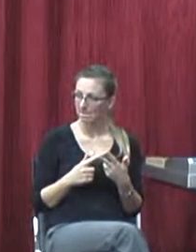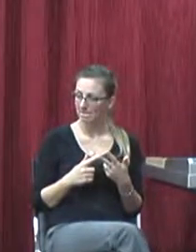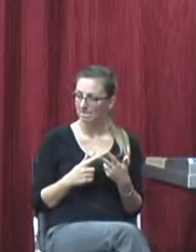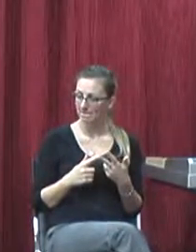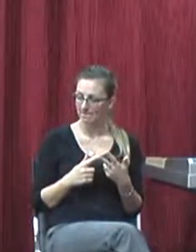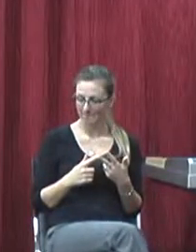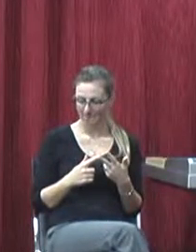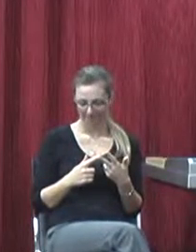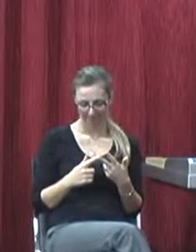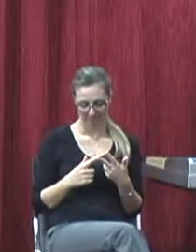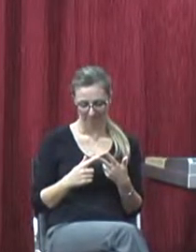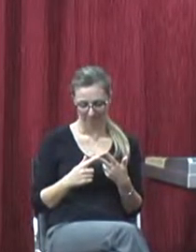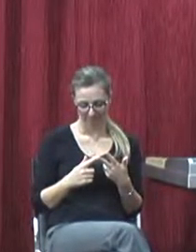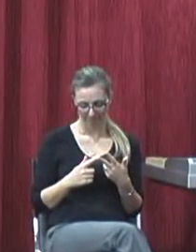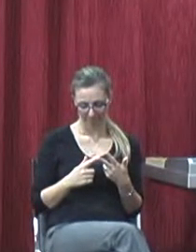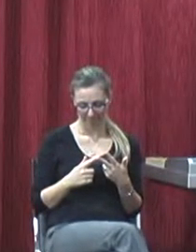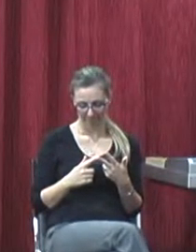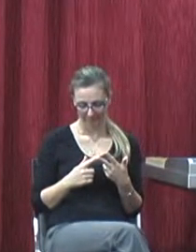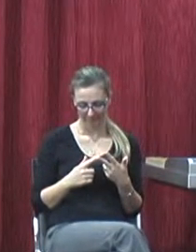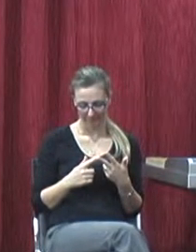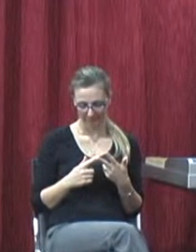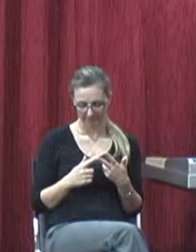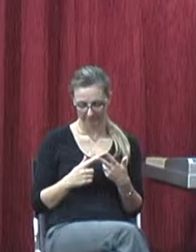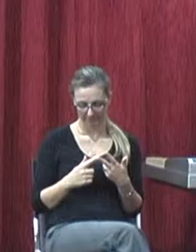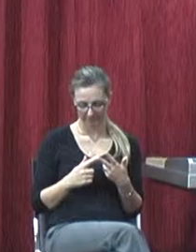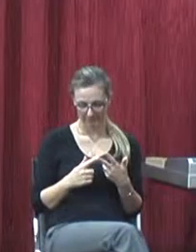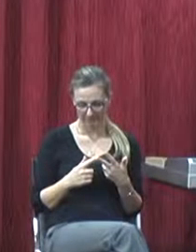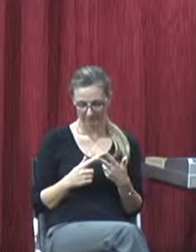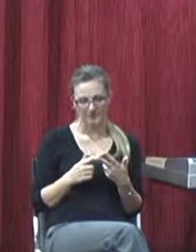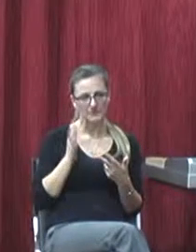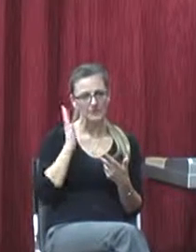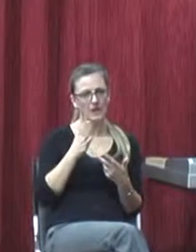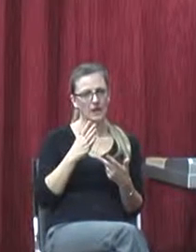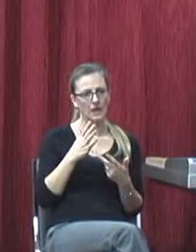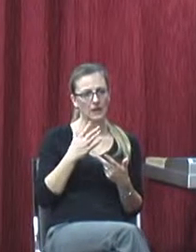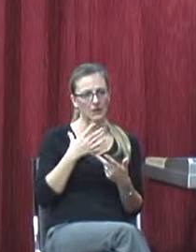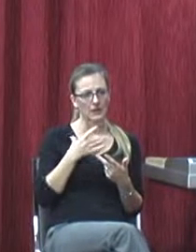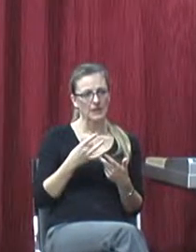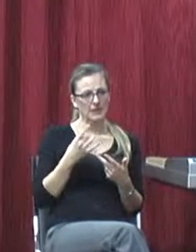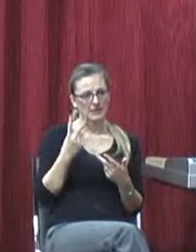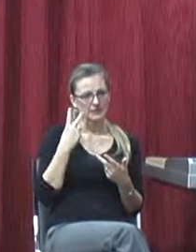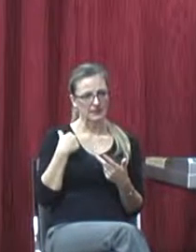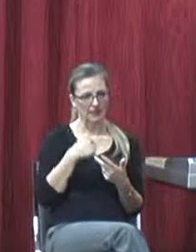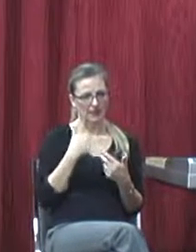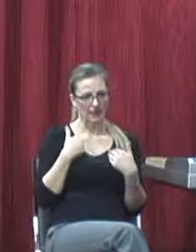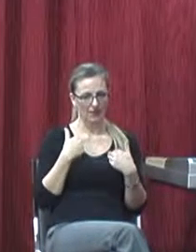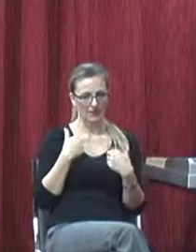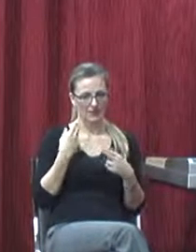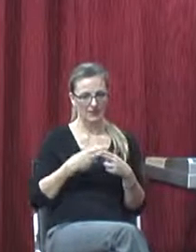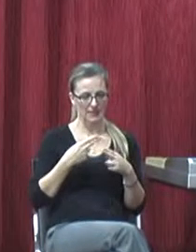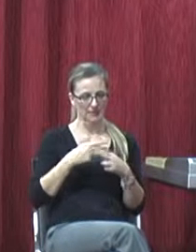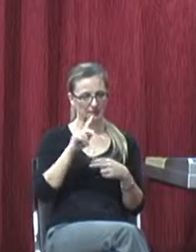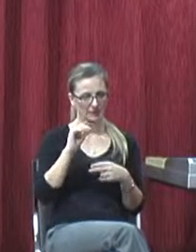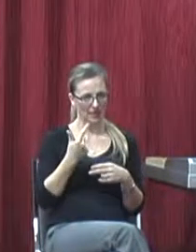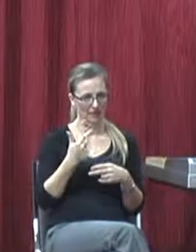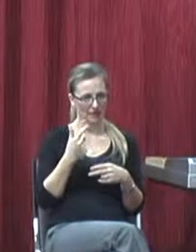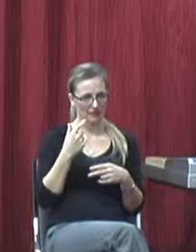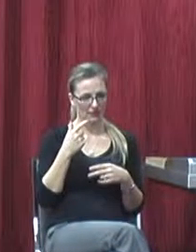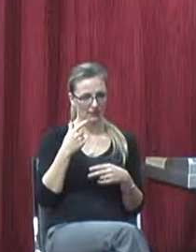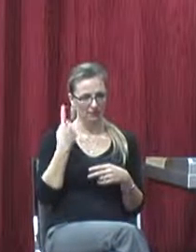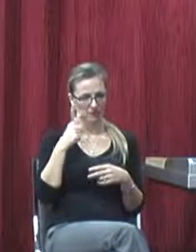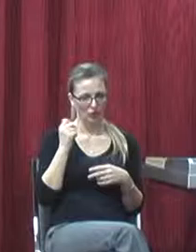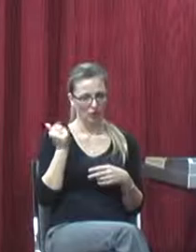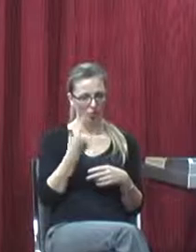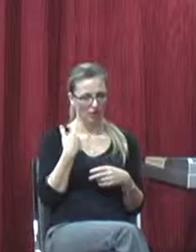even from the place Diane and I visited last week, is that I'd like to see us have name tags for all of us, big